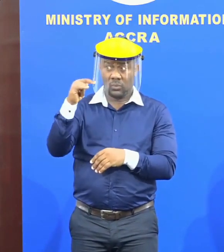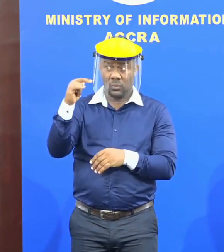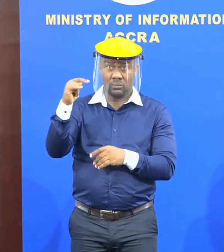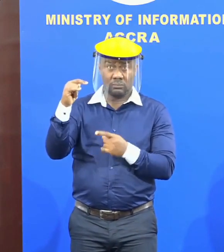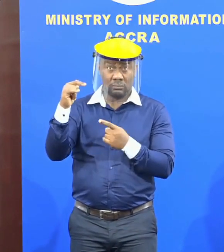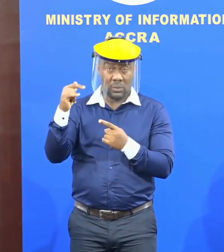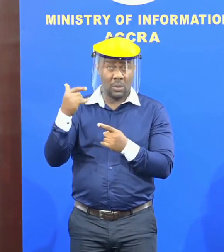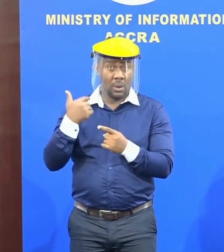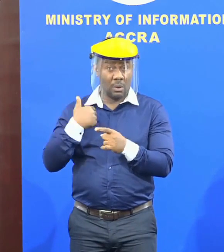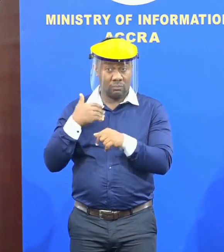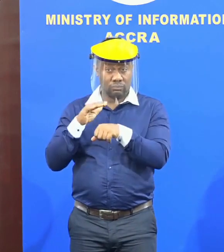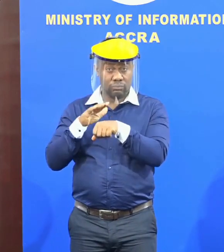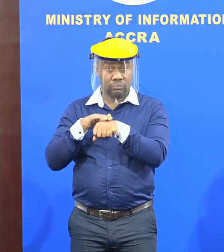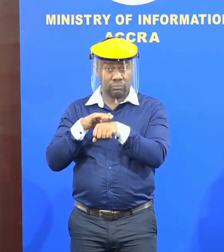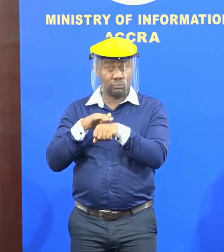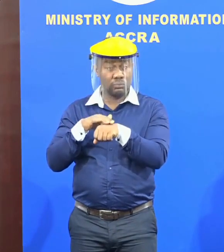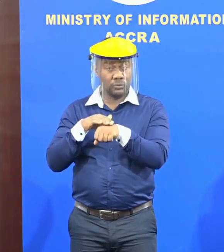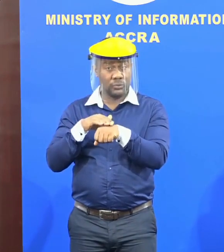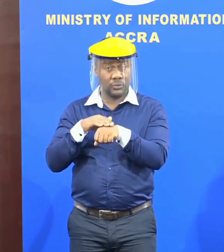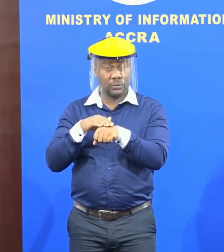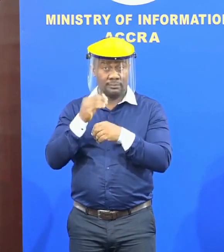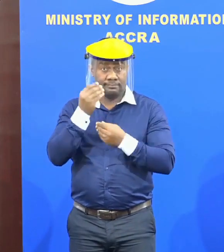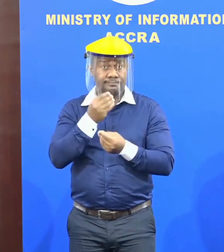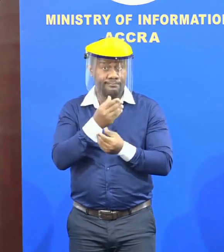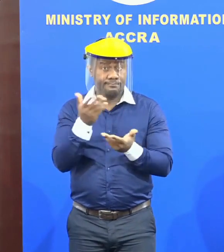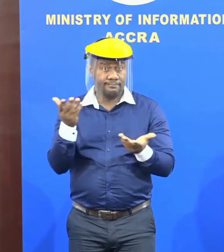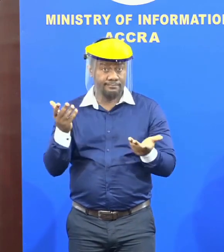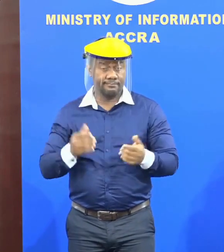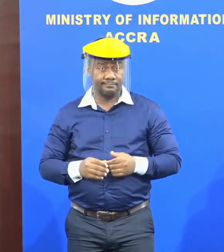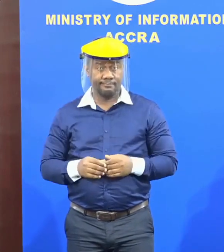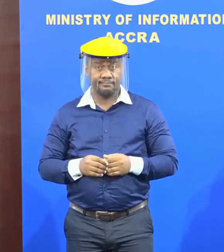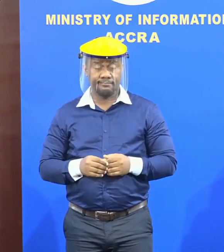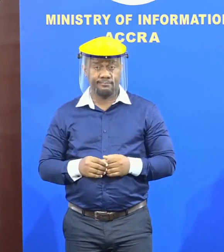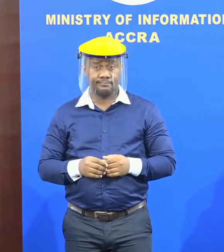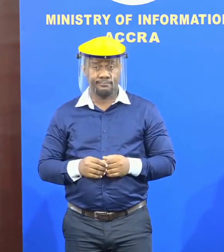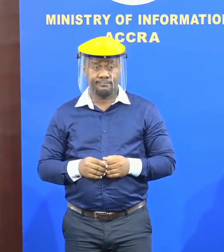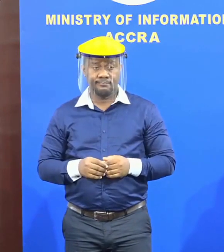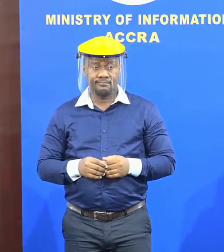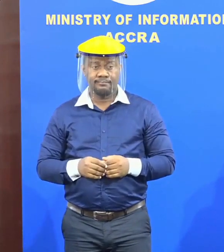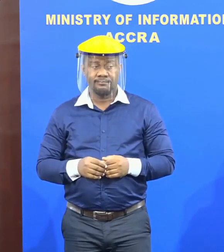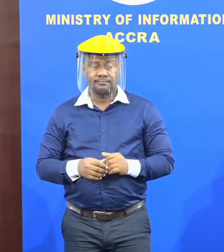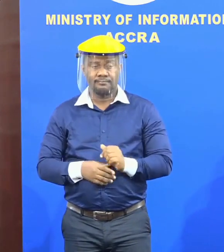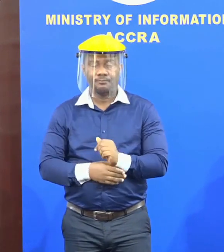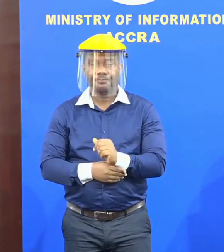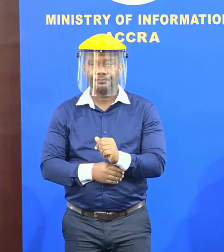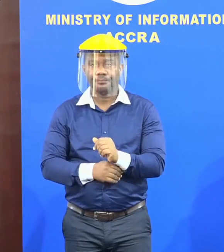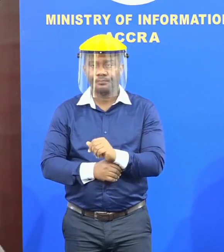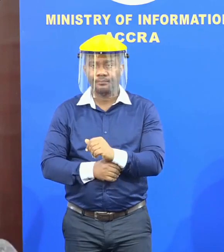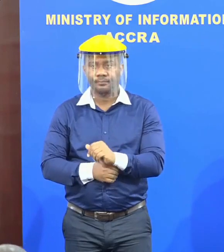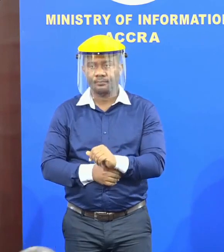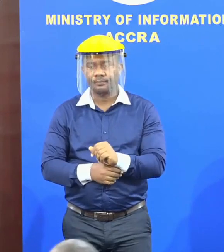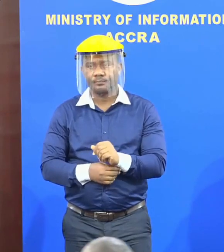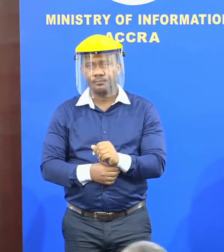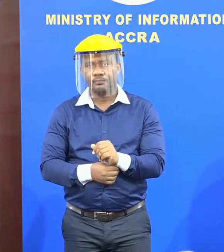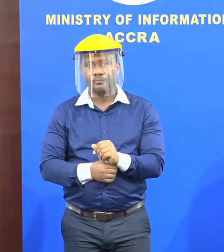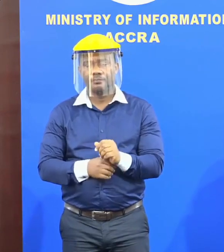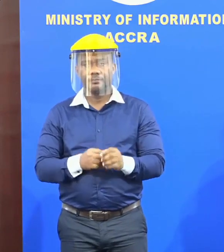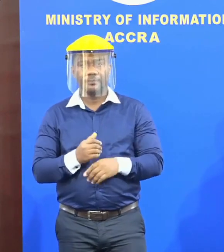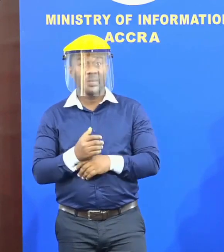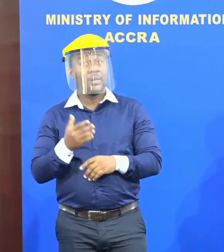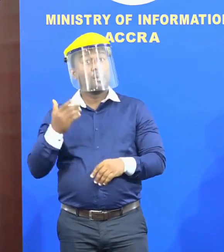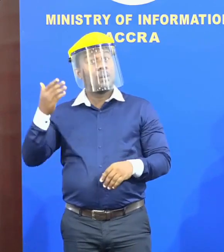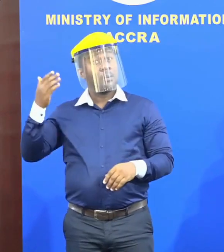notes. And I want to share them with you as have been issued by the Ghana Airports Company Limited. Now, the old rules